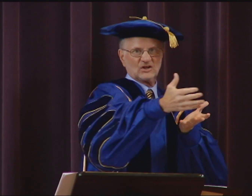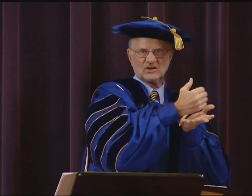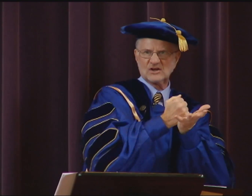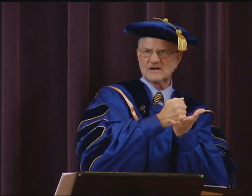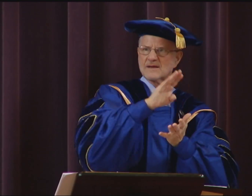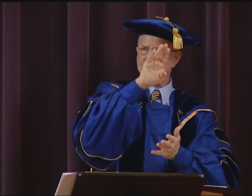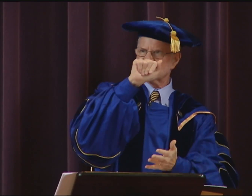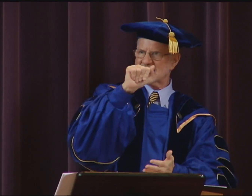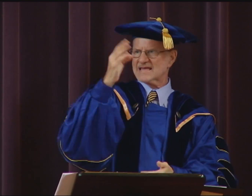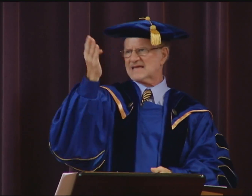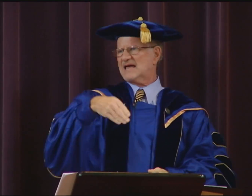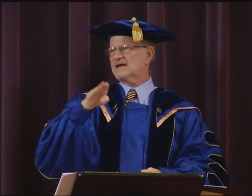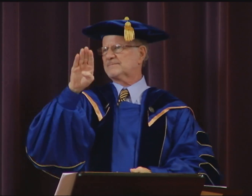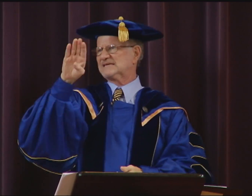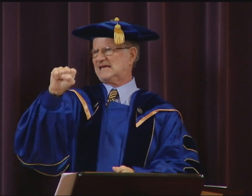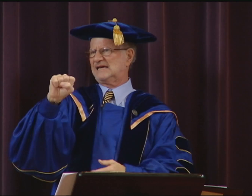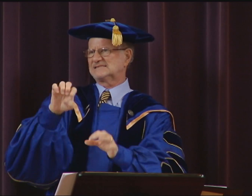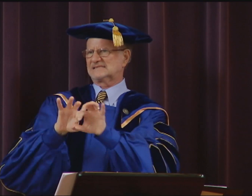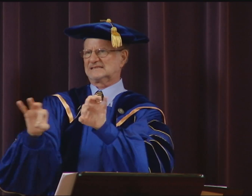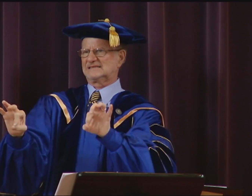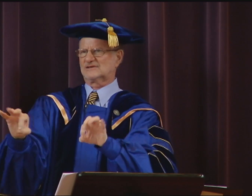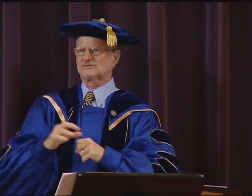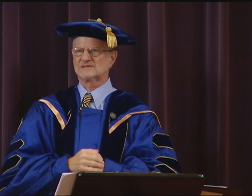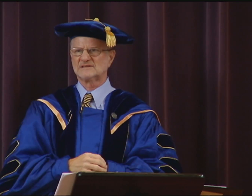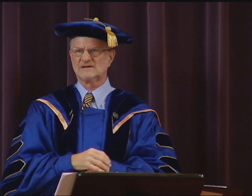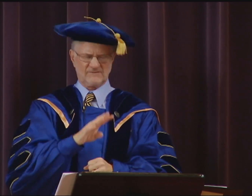Gallaudet, 49 earning BA or BS degrees.